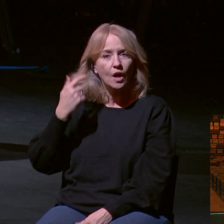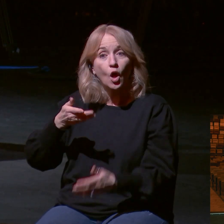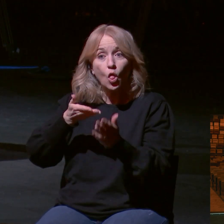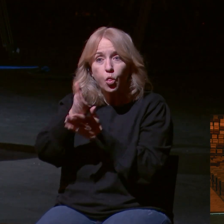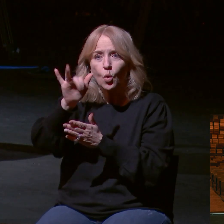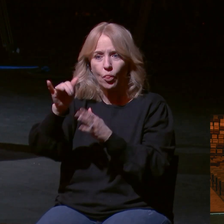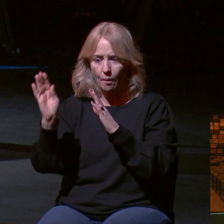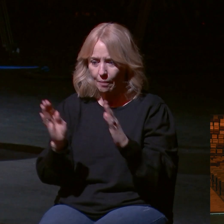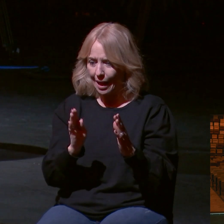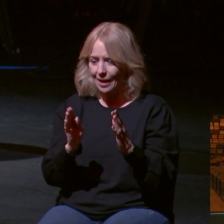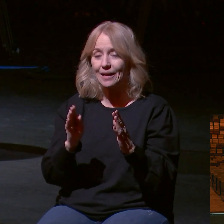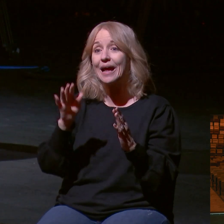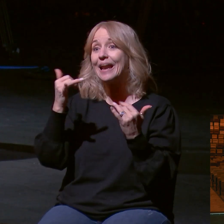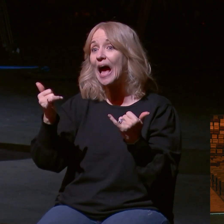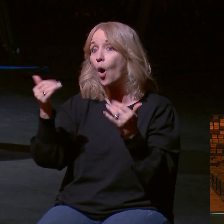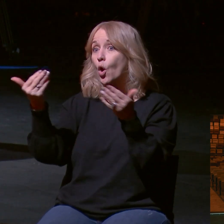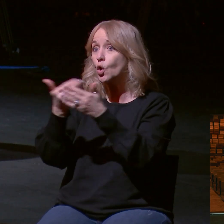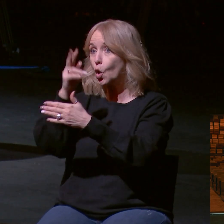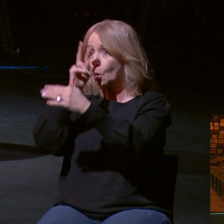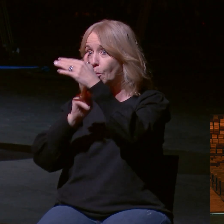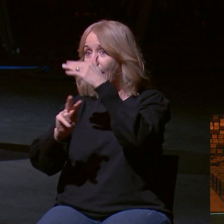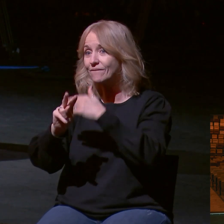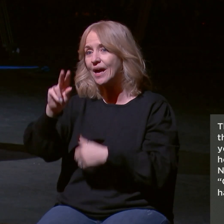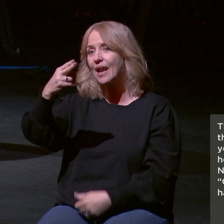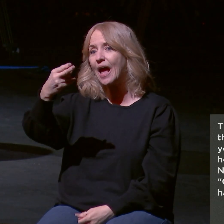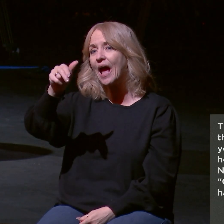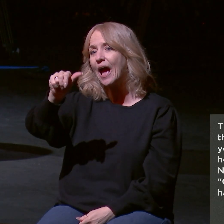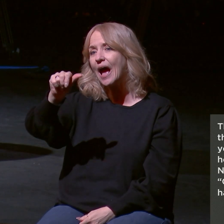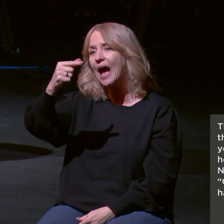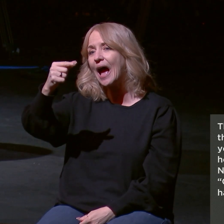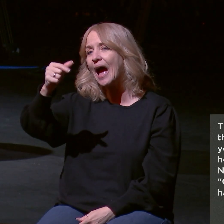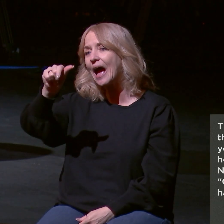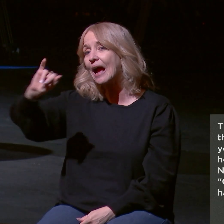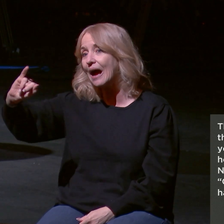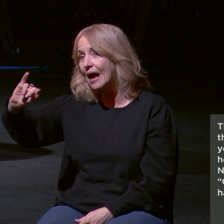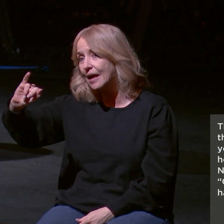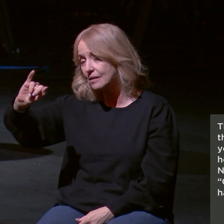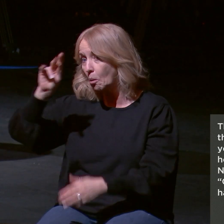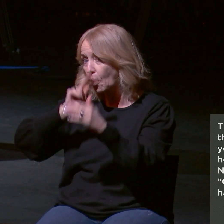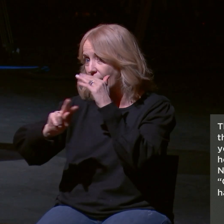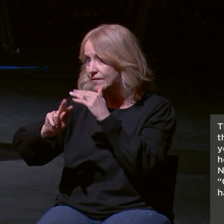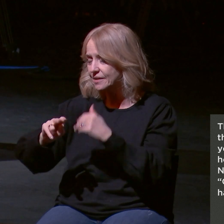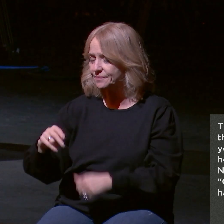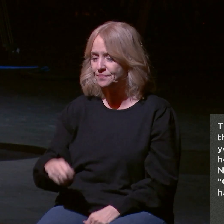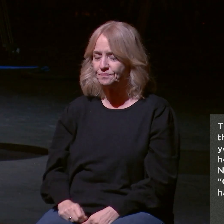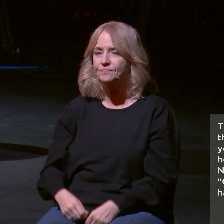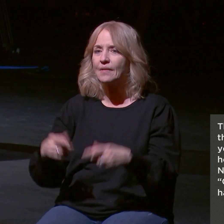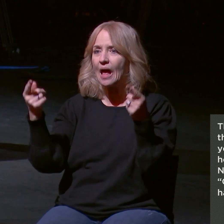over to Haggai chapter 1 and hear what Haggai has to say to the Israelites. It says in verse 3, then the word of the Lord came through the prophet